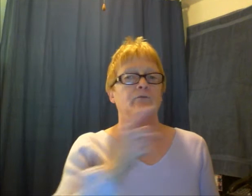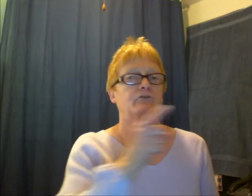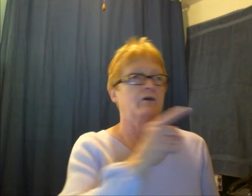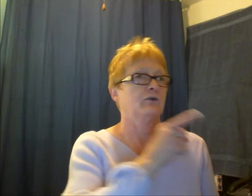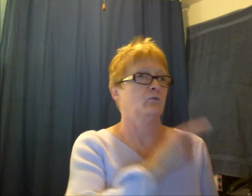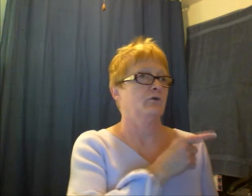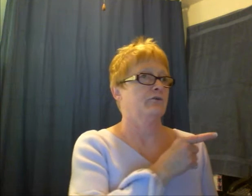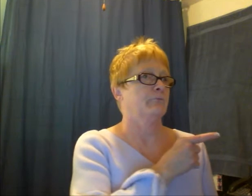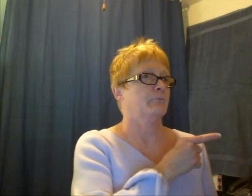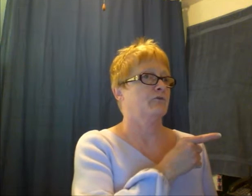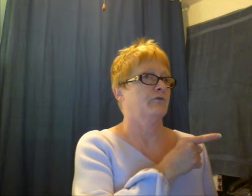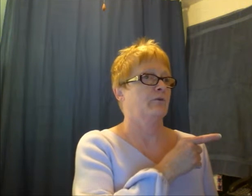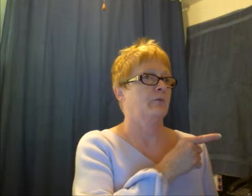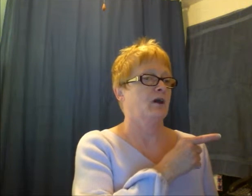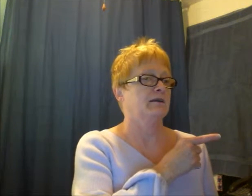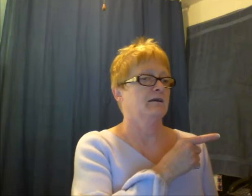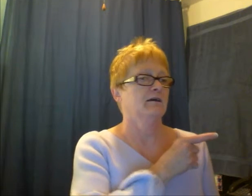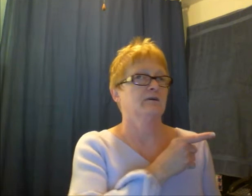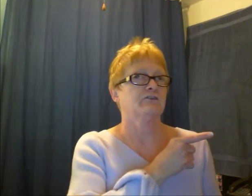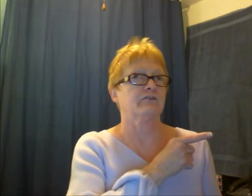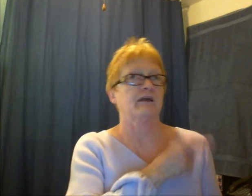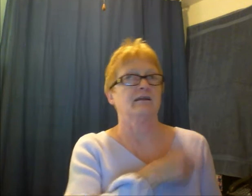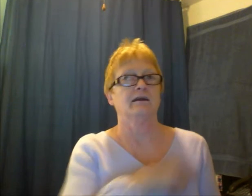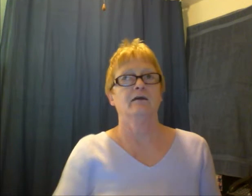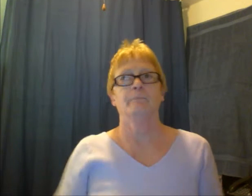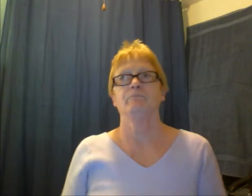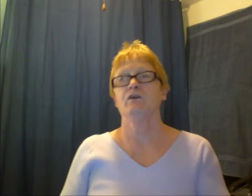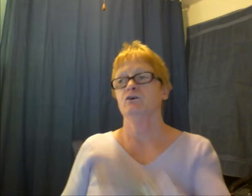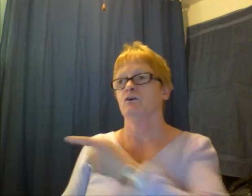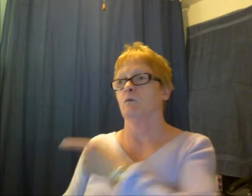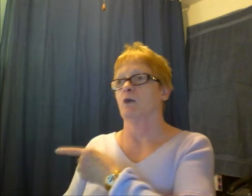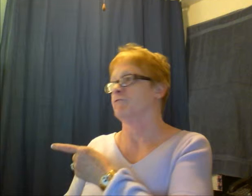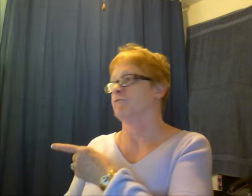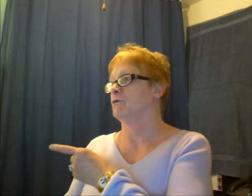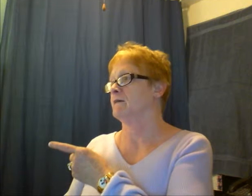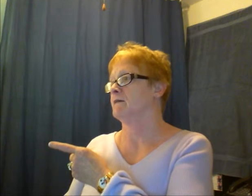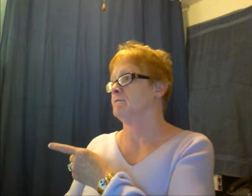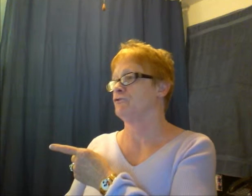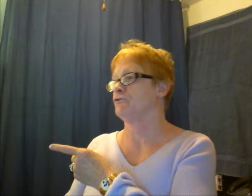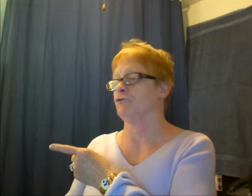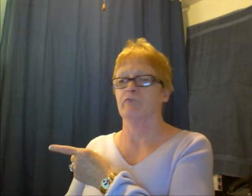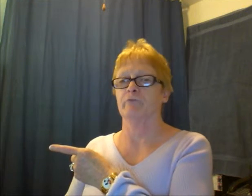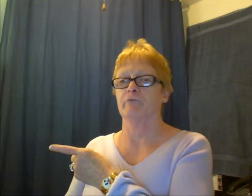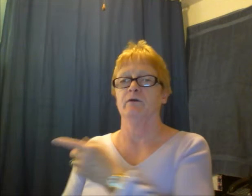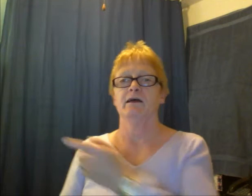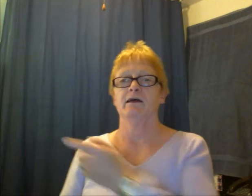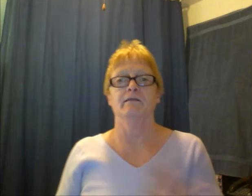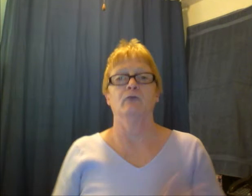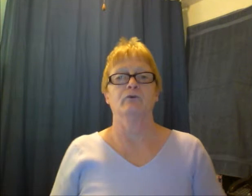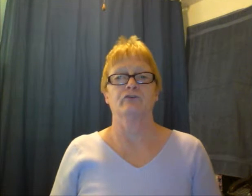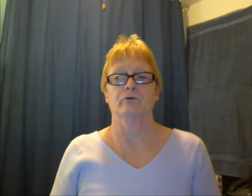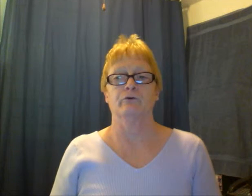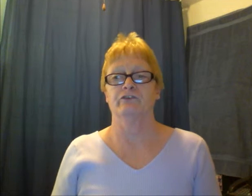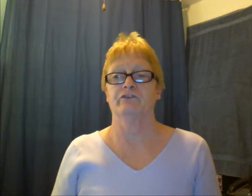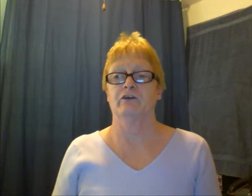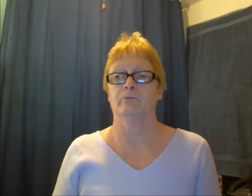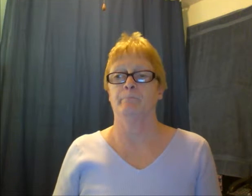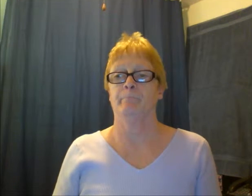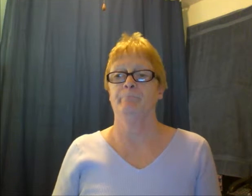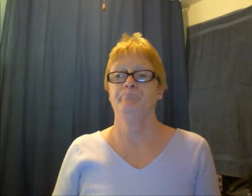signer would turn their body slightly while referring to the referent and then return to the center.